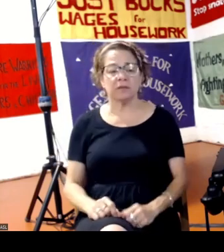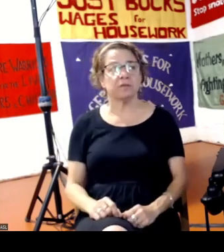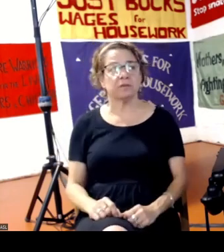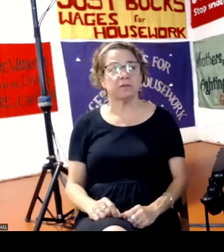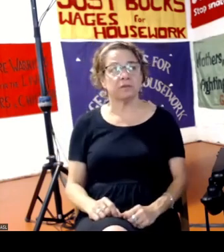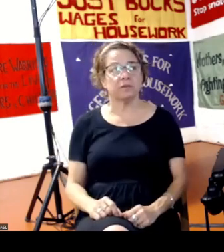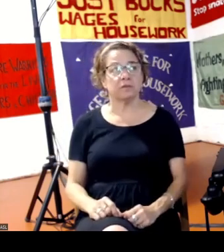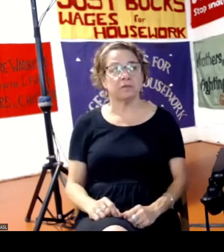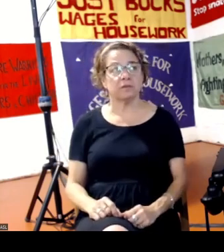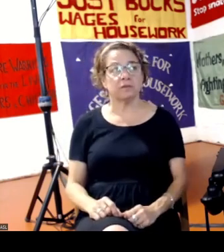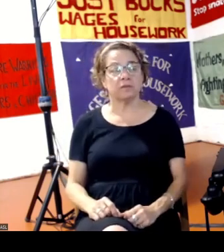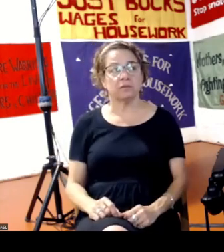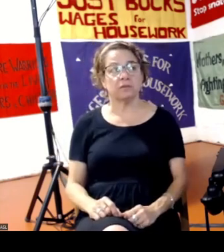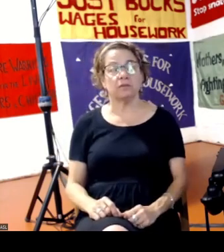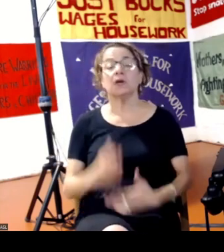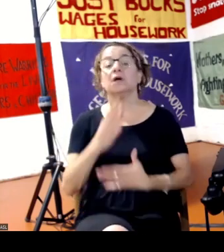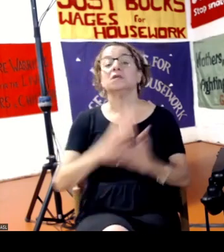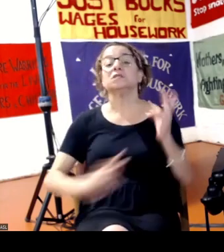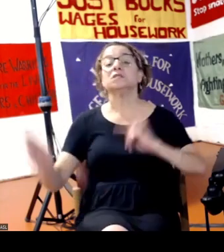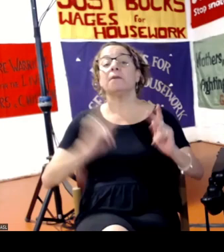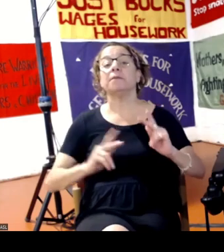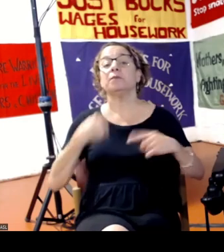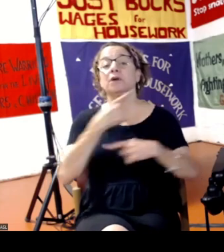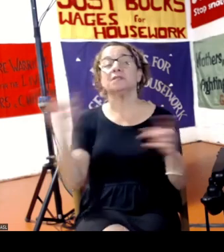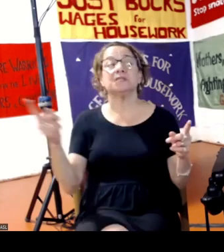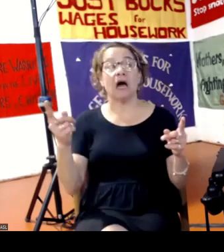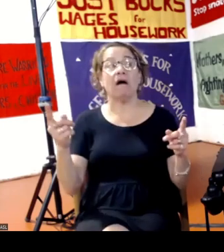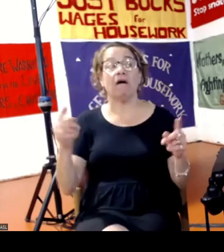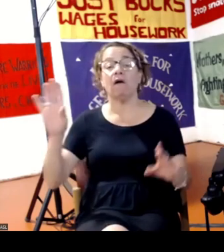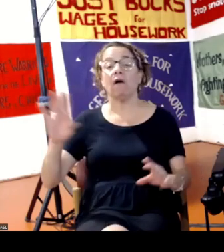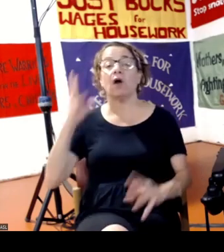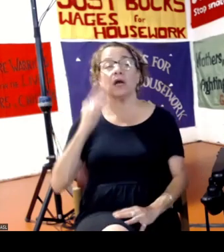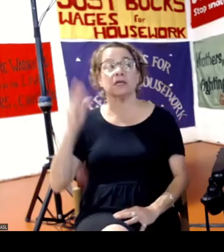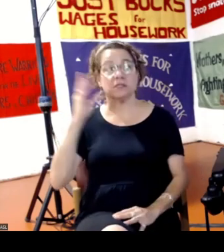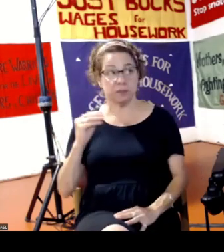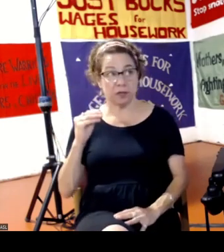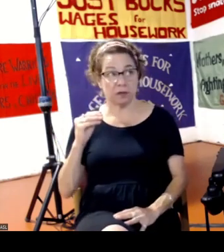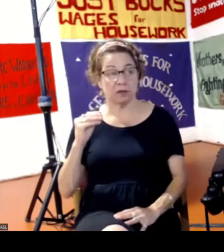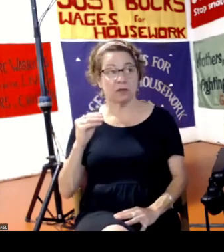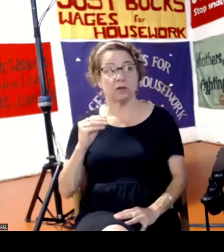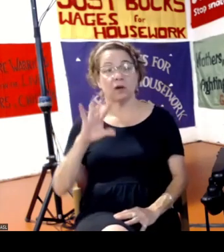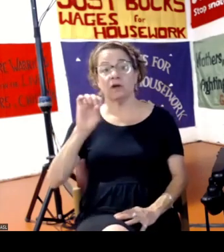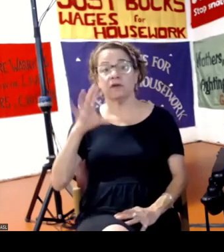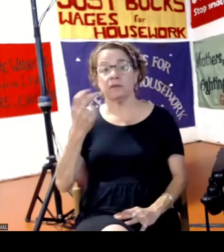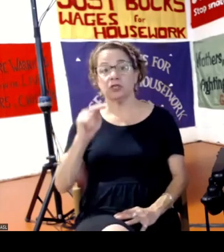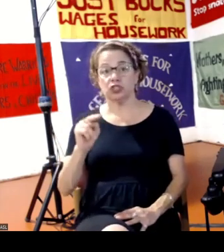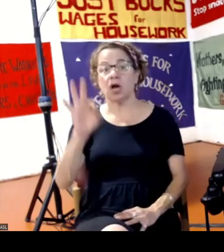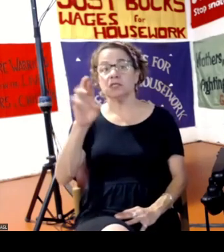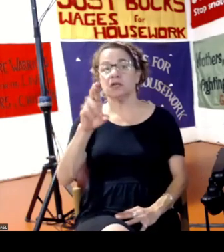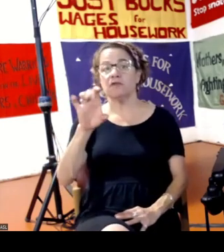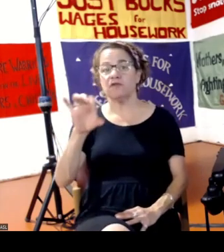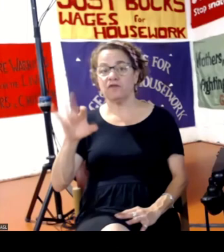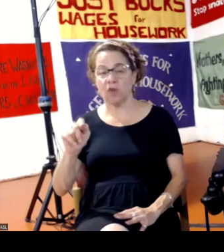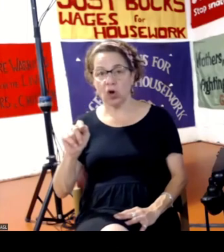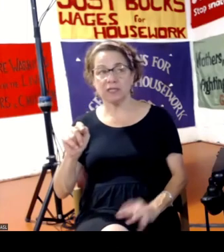Selma developed that from her experience, from doing the woman question from Johnson Forest all those years ago that she